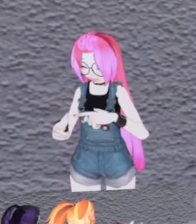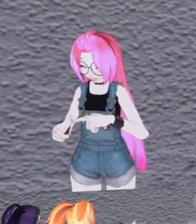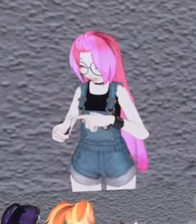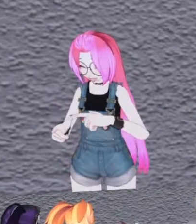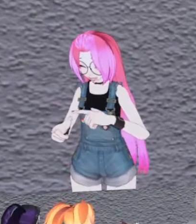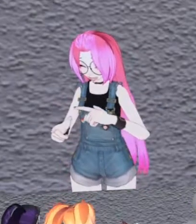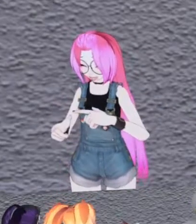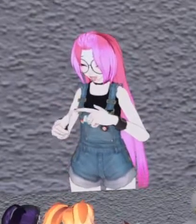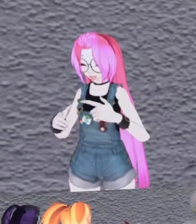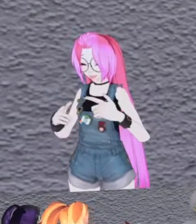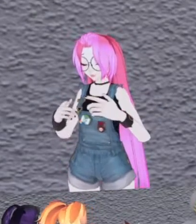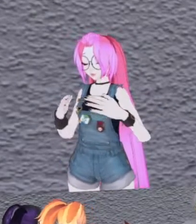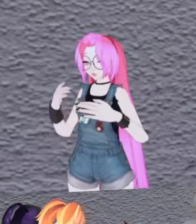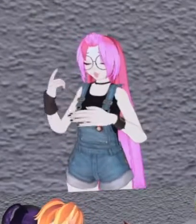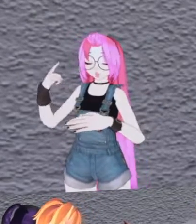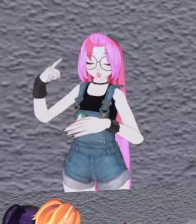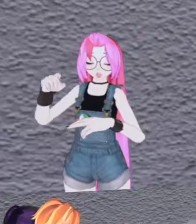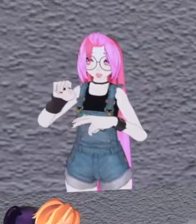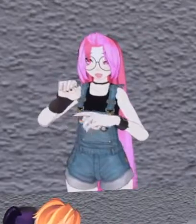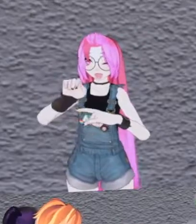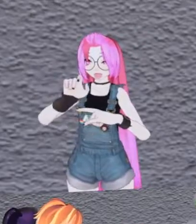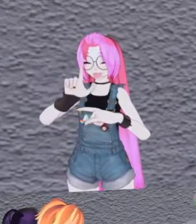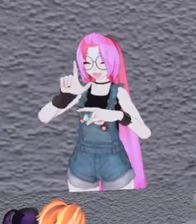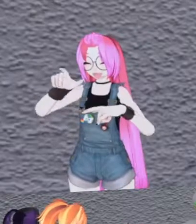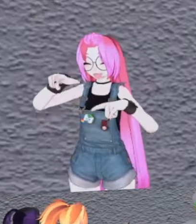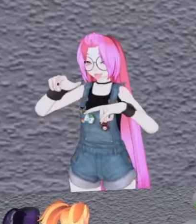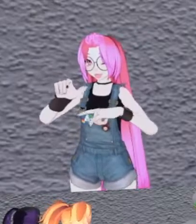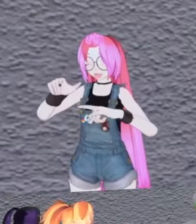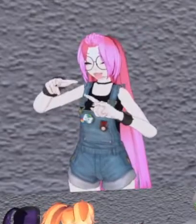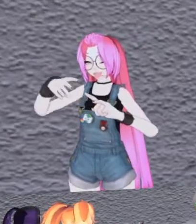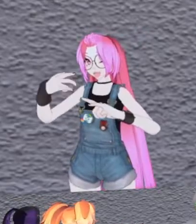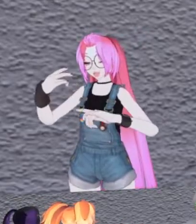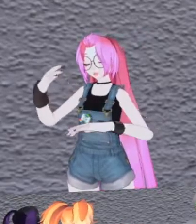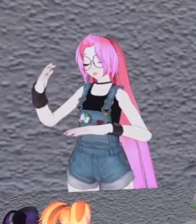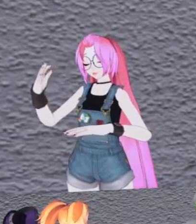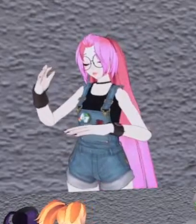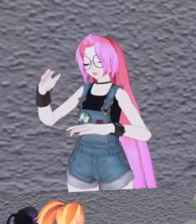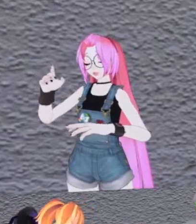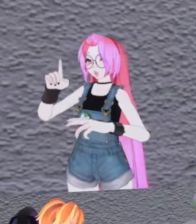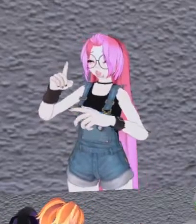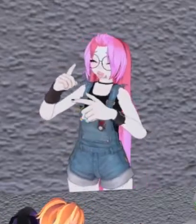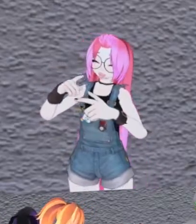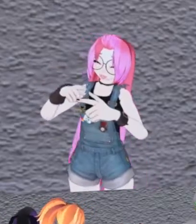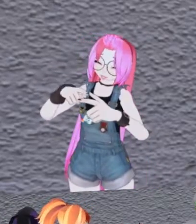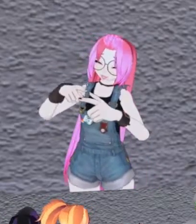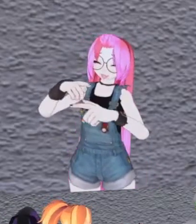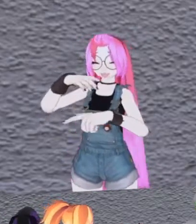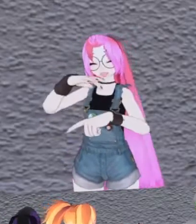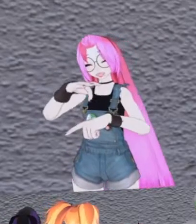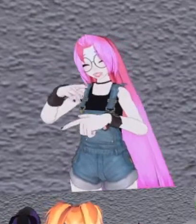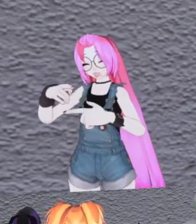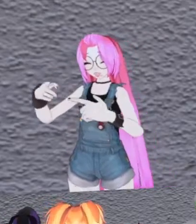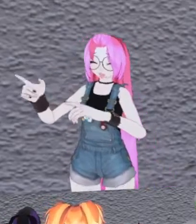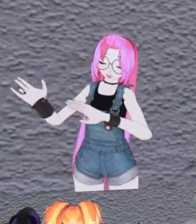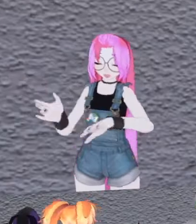with elements. So when I think elements, I think of like earth,